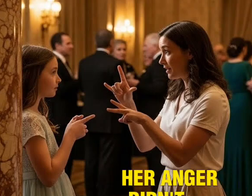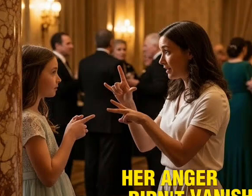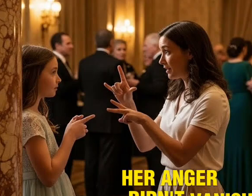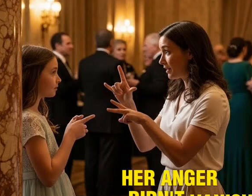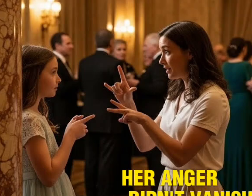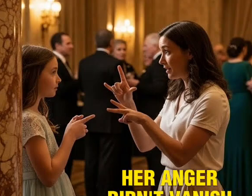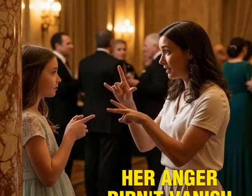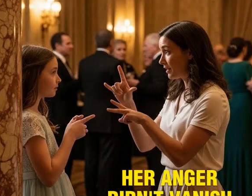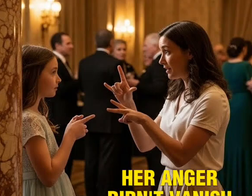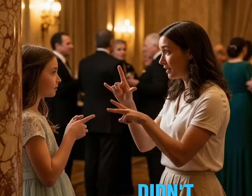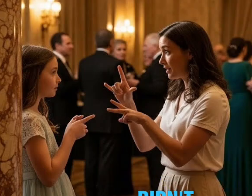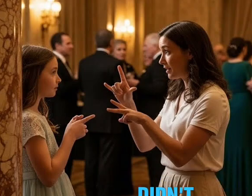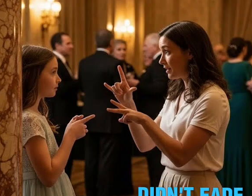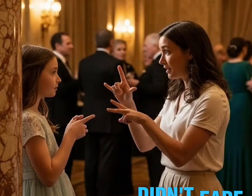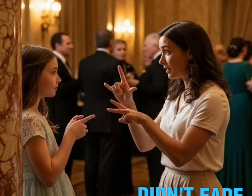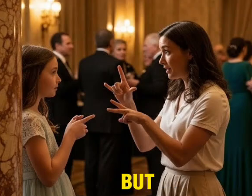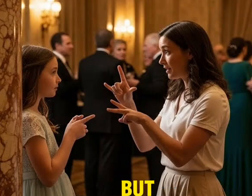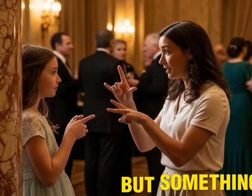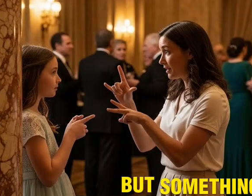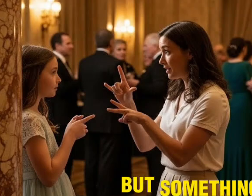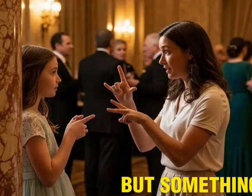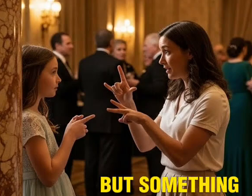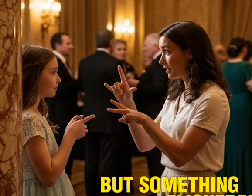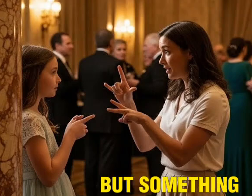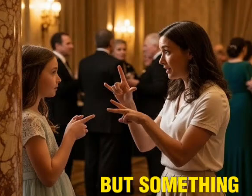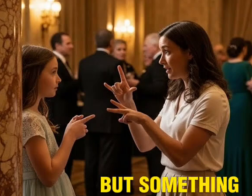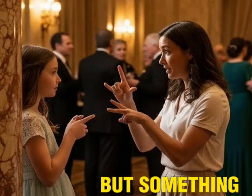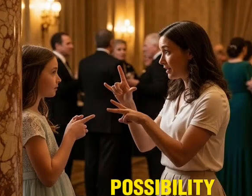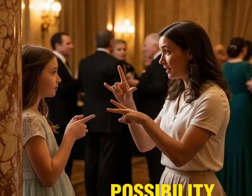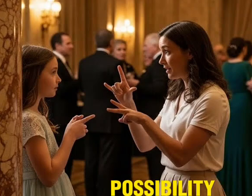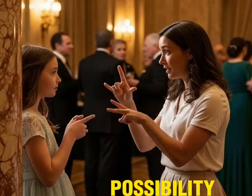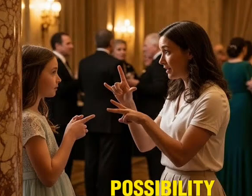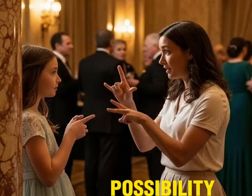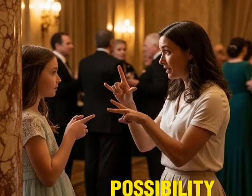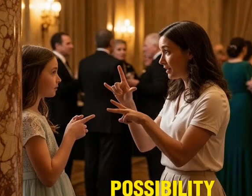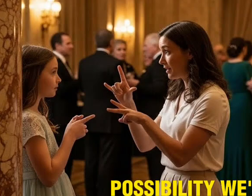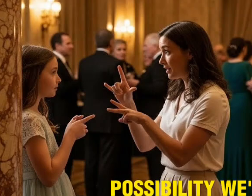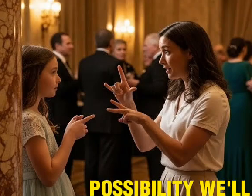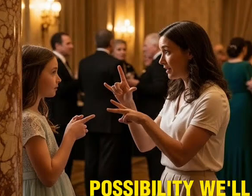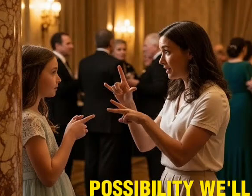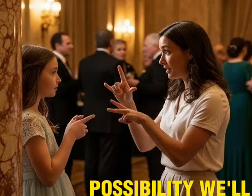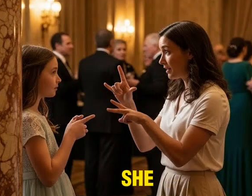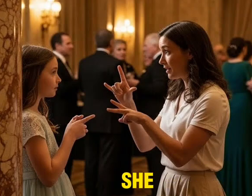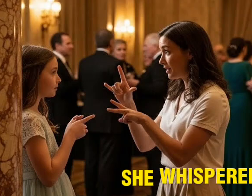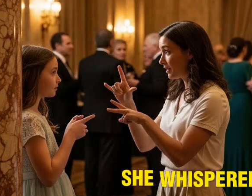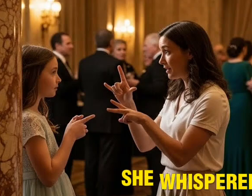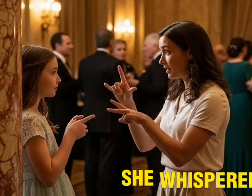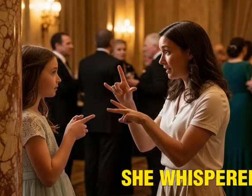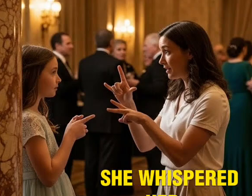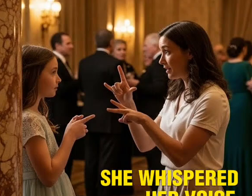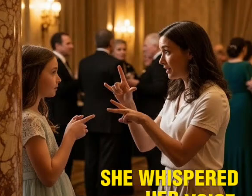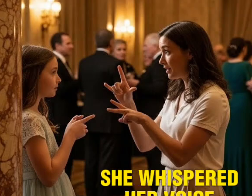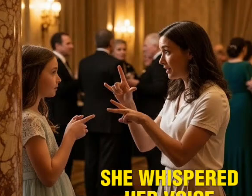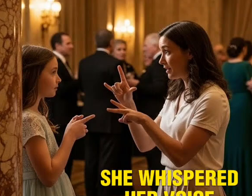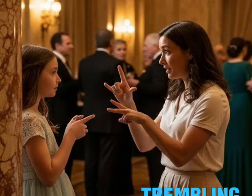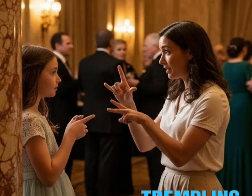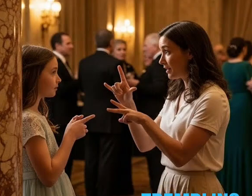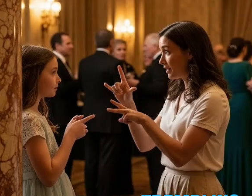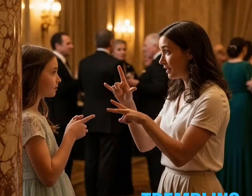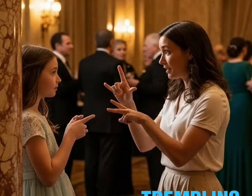vanish, her pain didn't fade, but something new flickered, possibility. "We'll see," She whispered, her voice firm but trembling. It